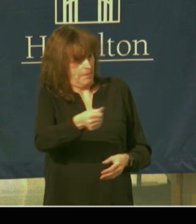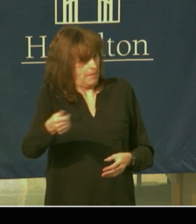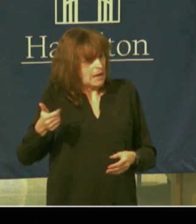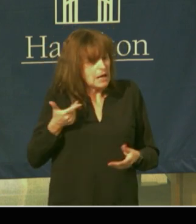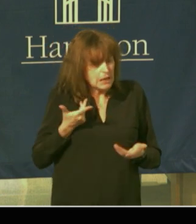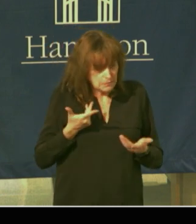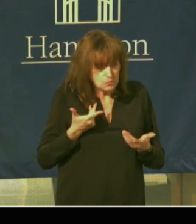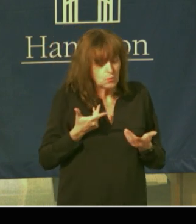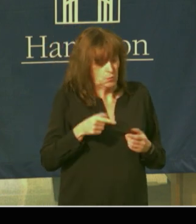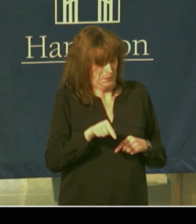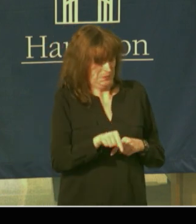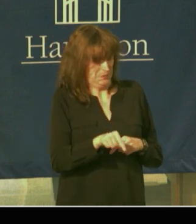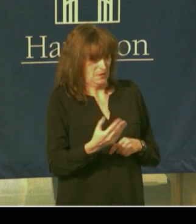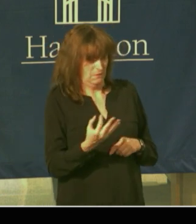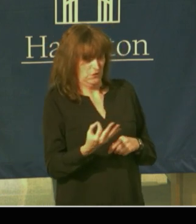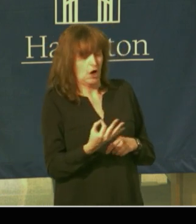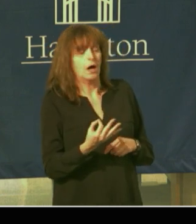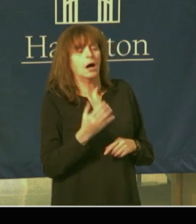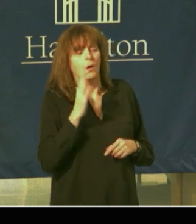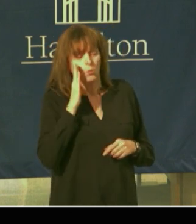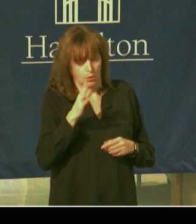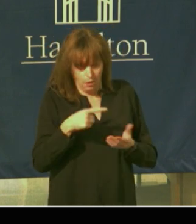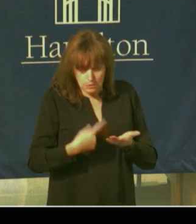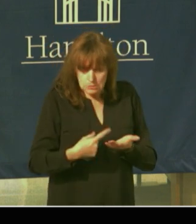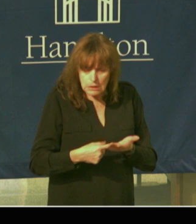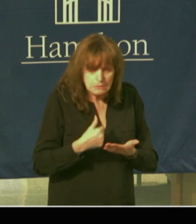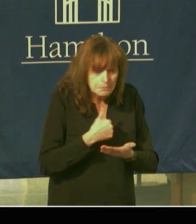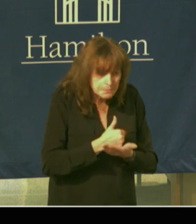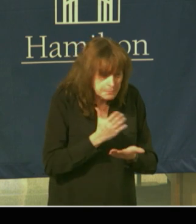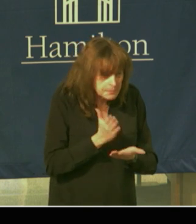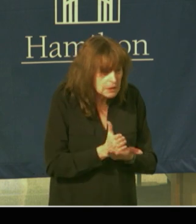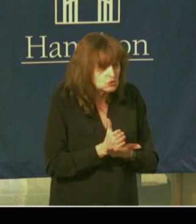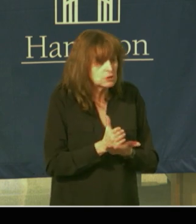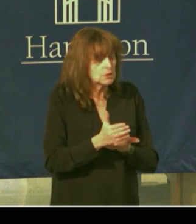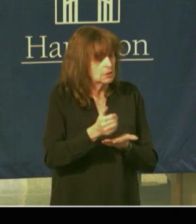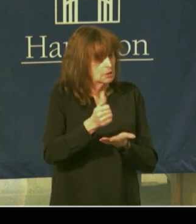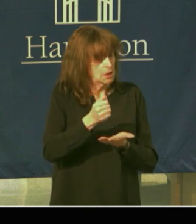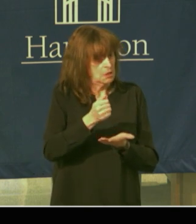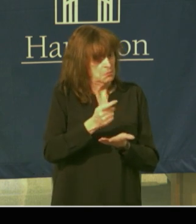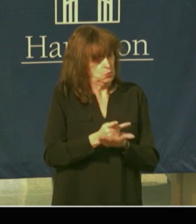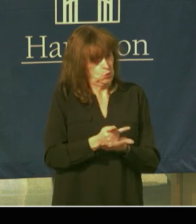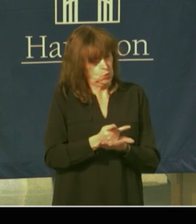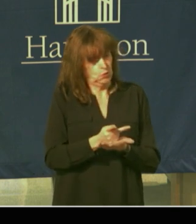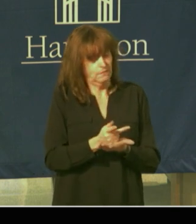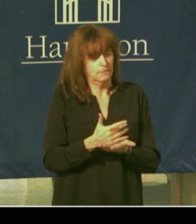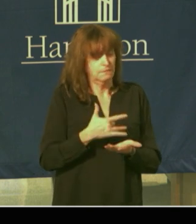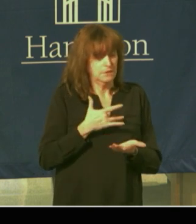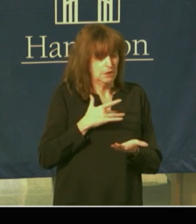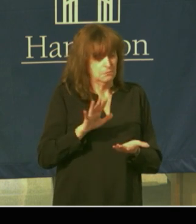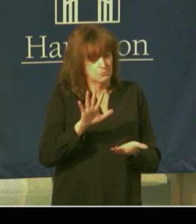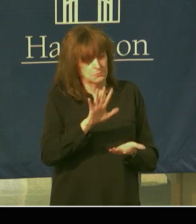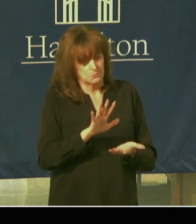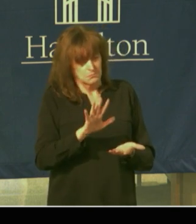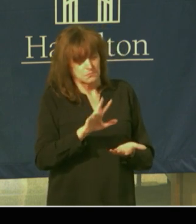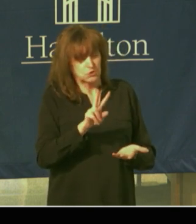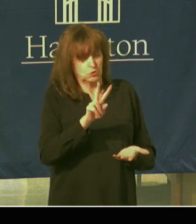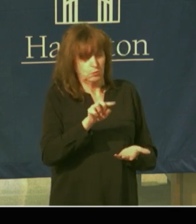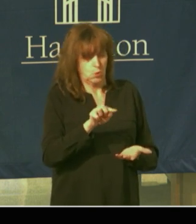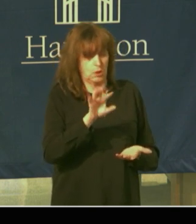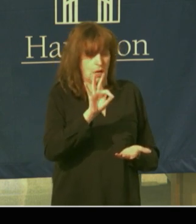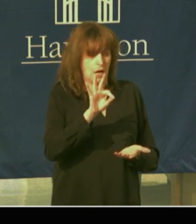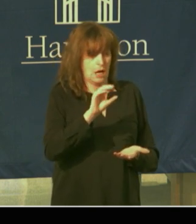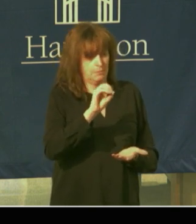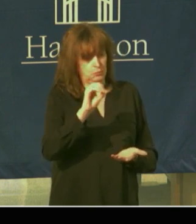able to pass the budget at what I believe will be somewhere in the area of 2.9%, which I think is, given the